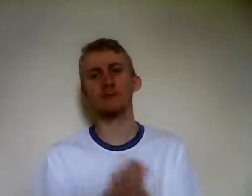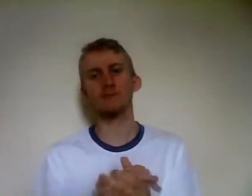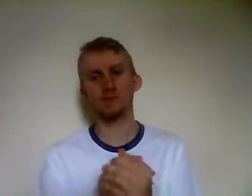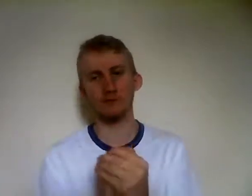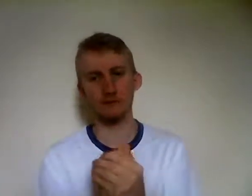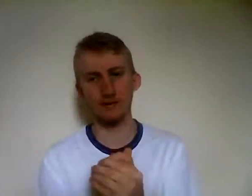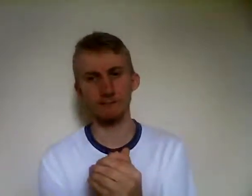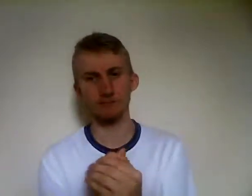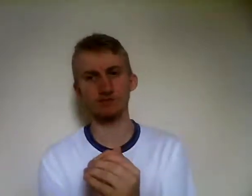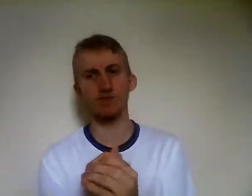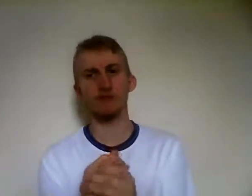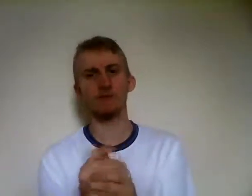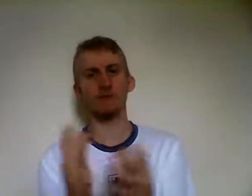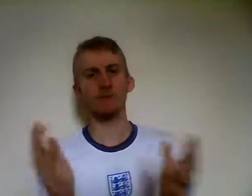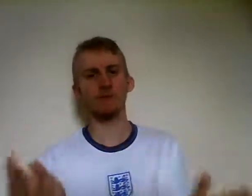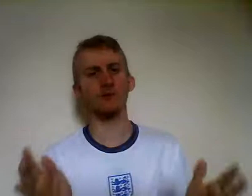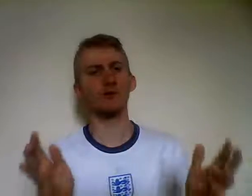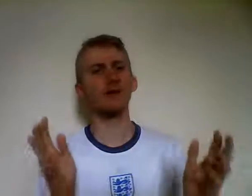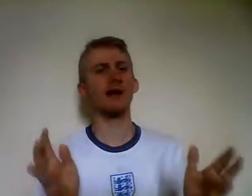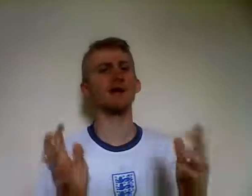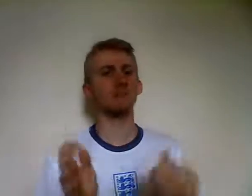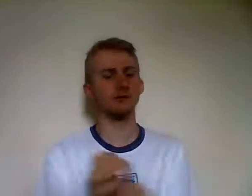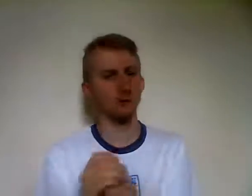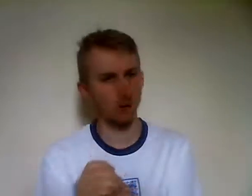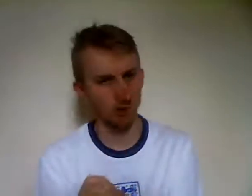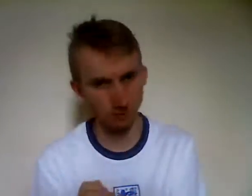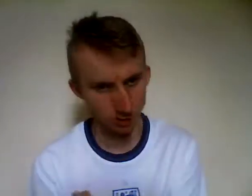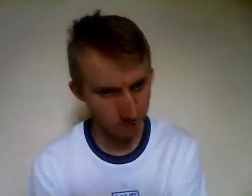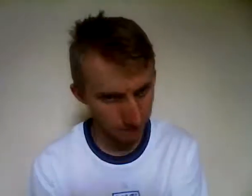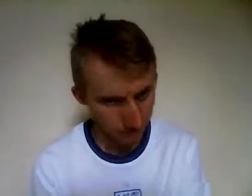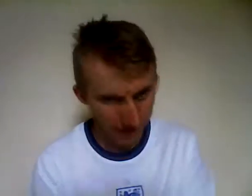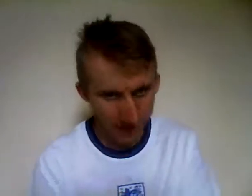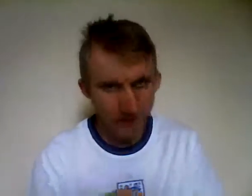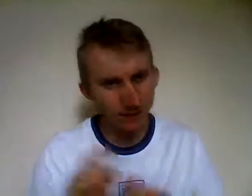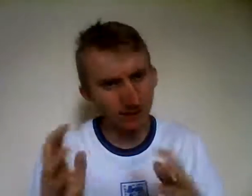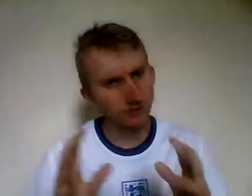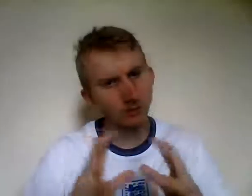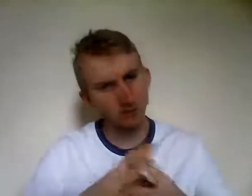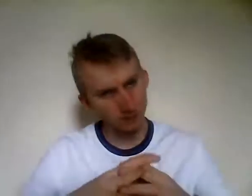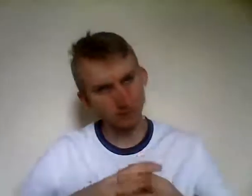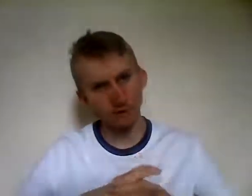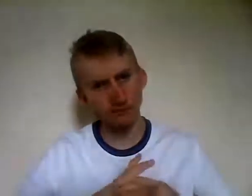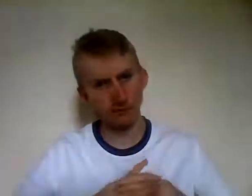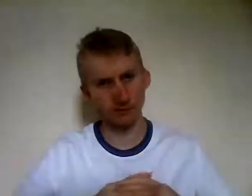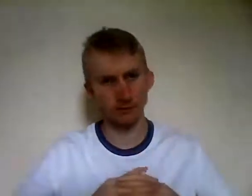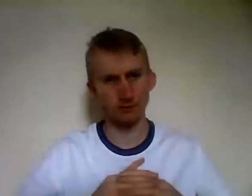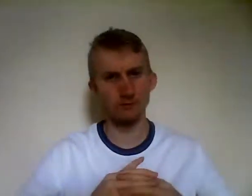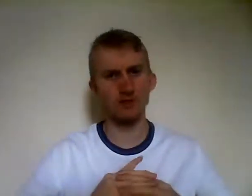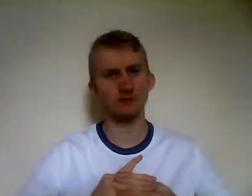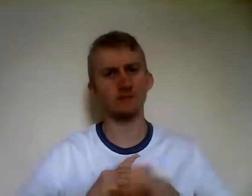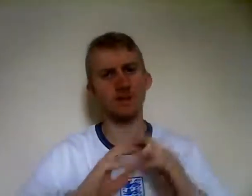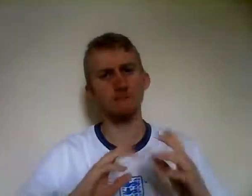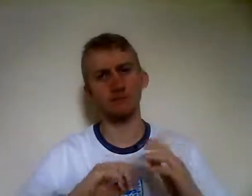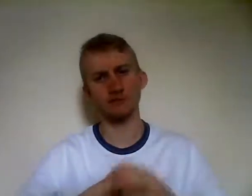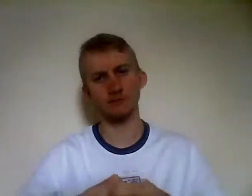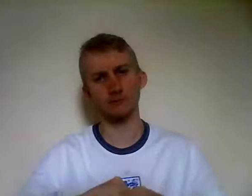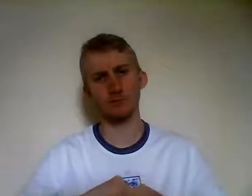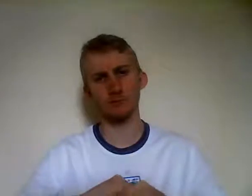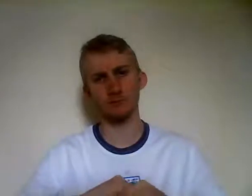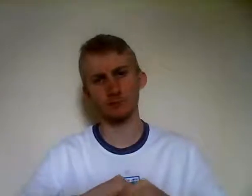of John Yems, the former Fulham and Millwall coach. Life started well for the trio, who picked up 10 points from a possible